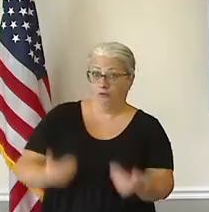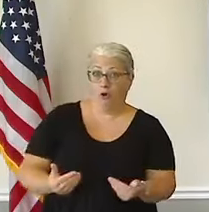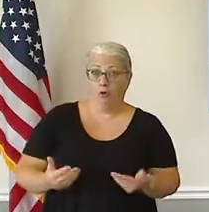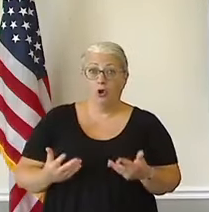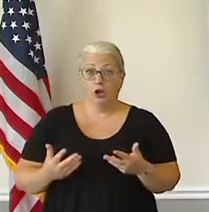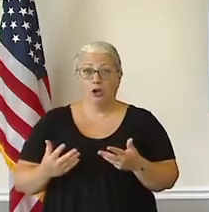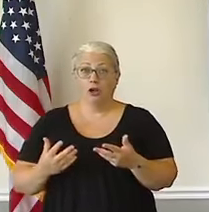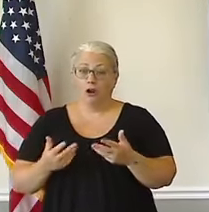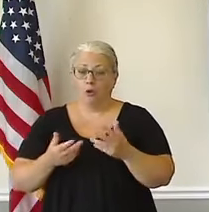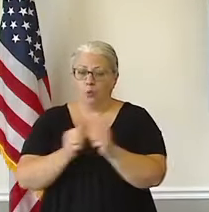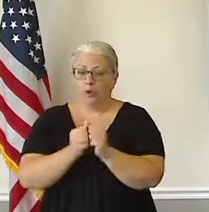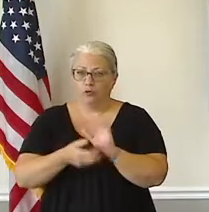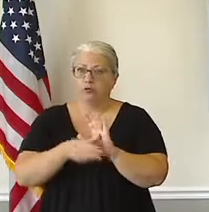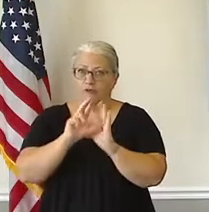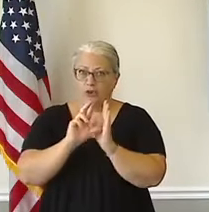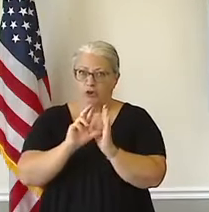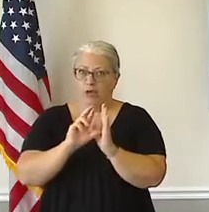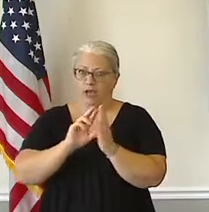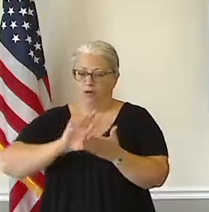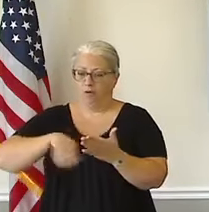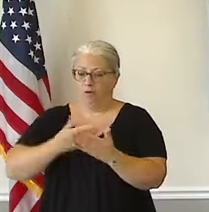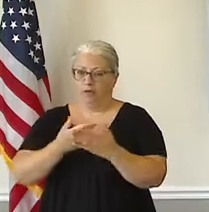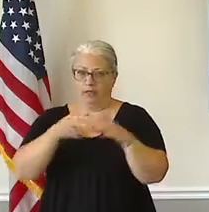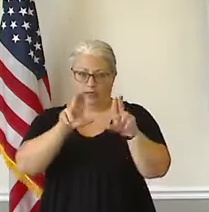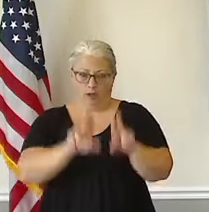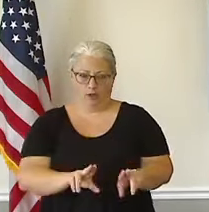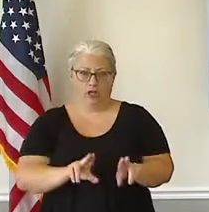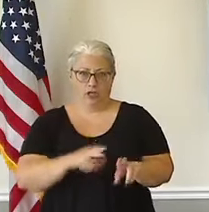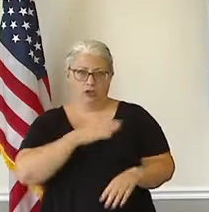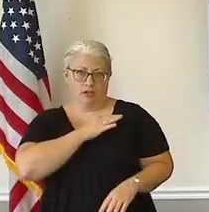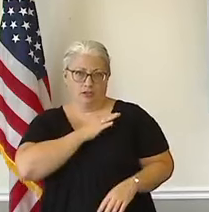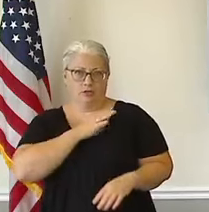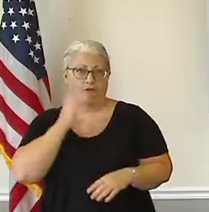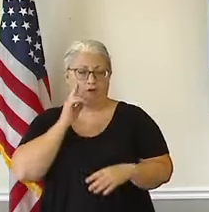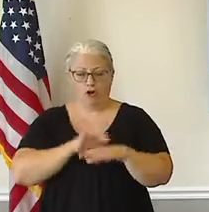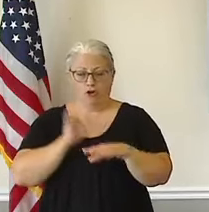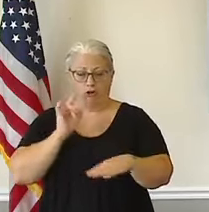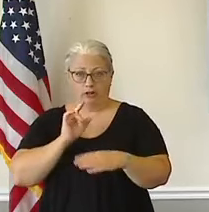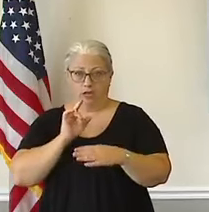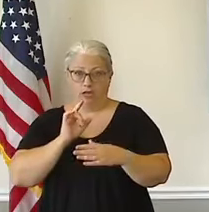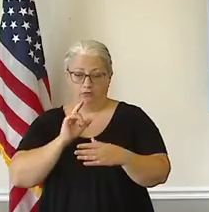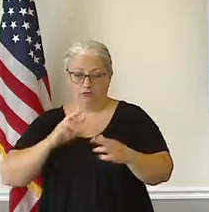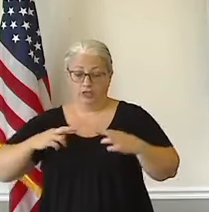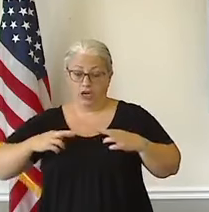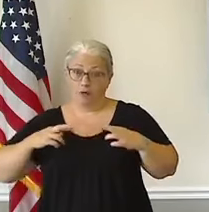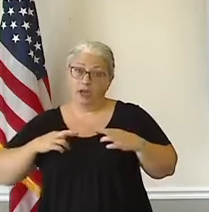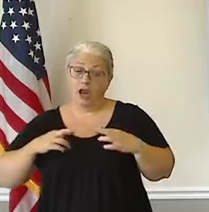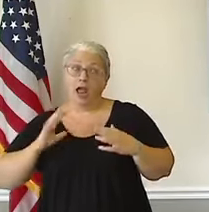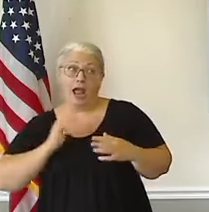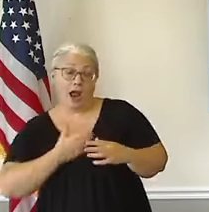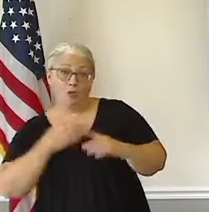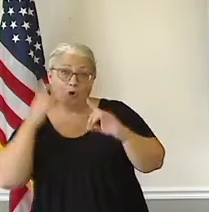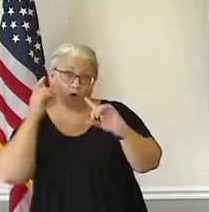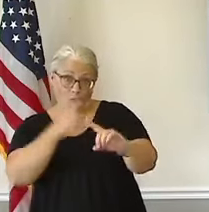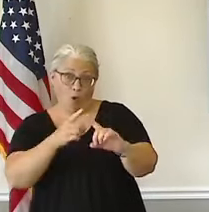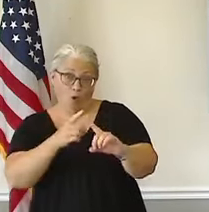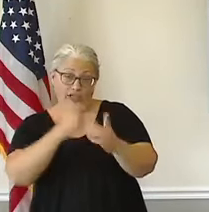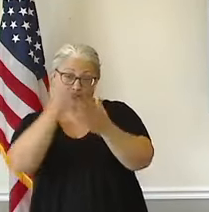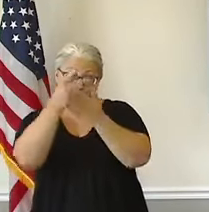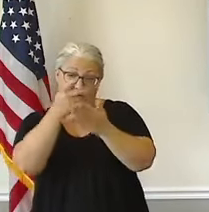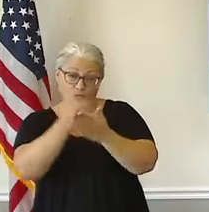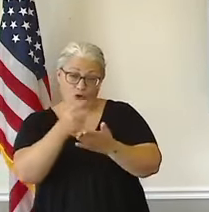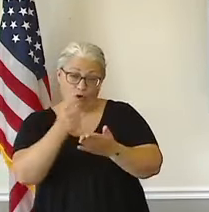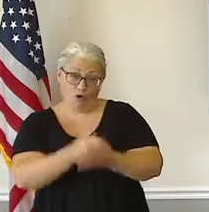be reviewing and are reviewing those applications for early retirement. Our goal is to approve as many as possible. Remember, our retirement expectation